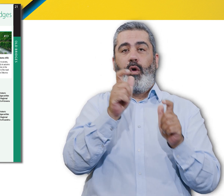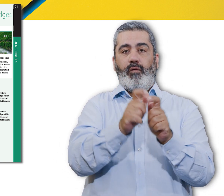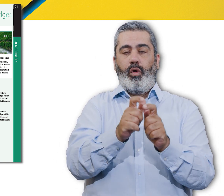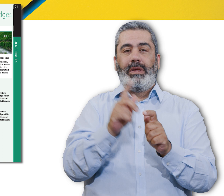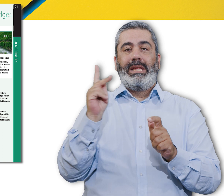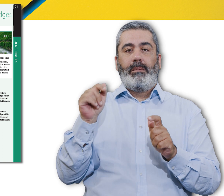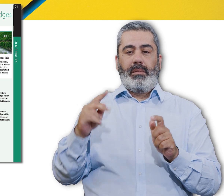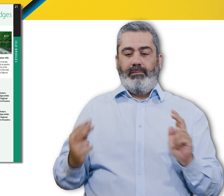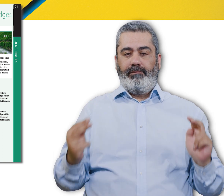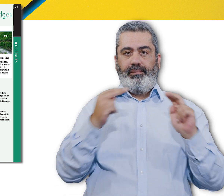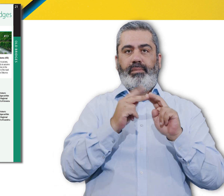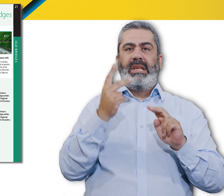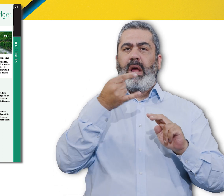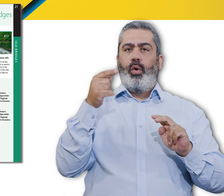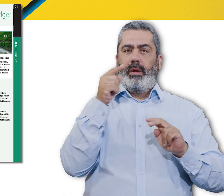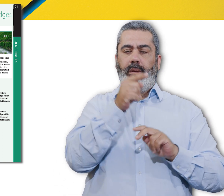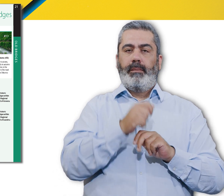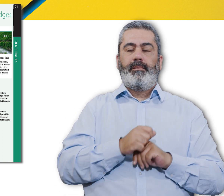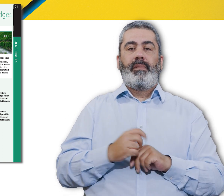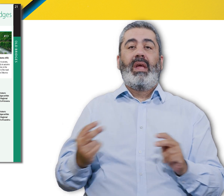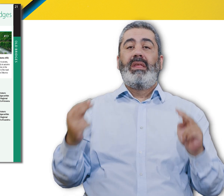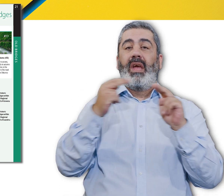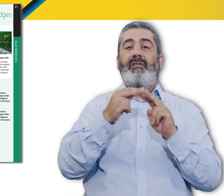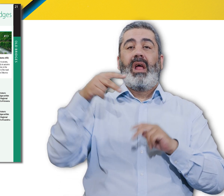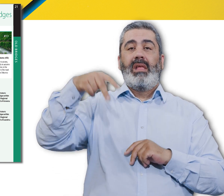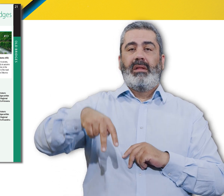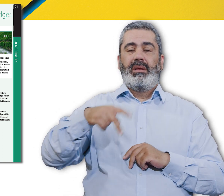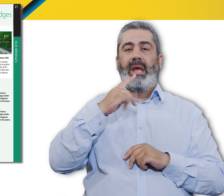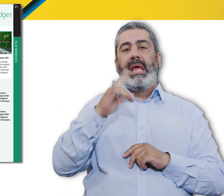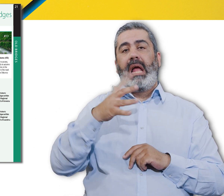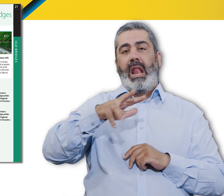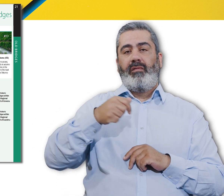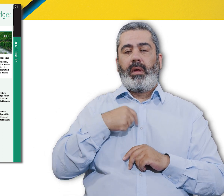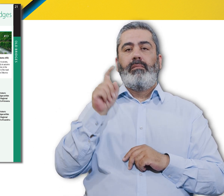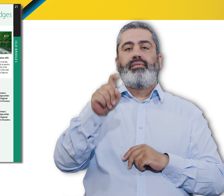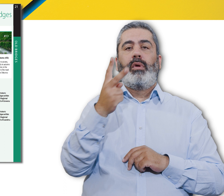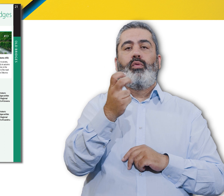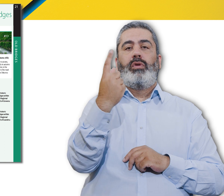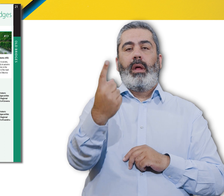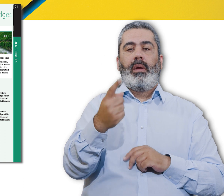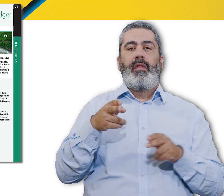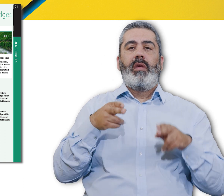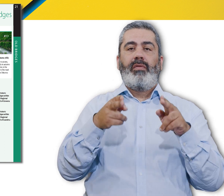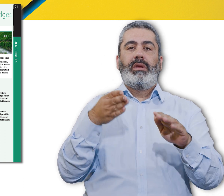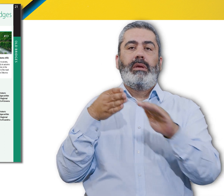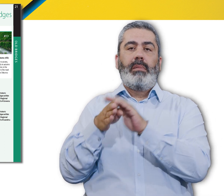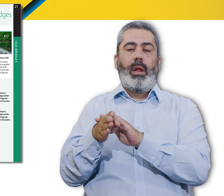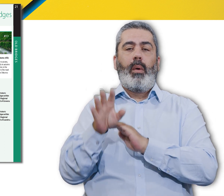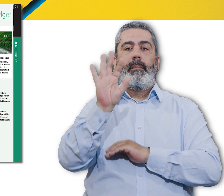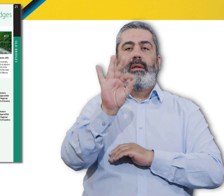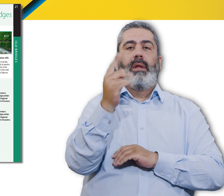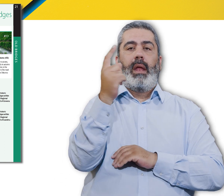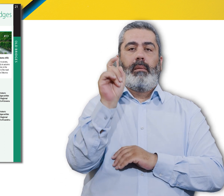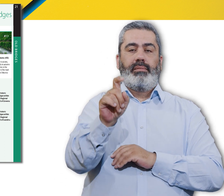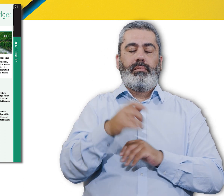location. Koukweli, number 93. It is located between the villages of Koukweli, Dilifo and Kipu of central